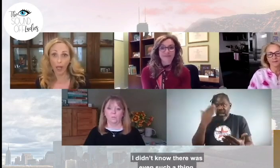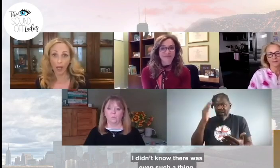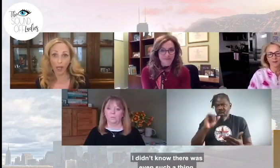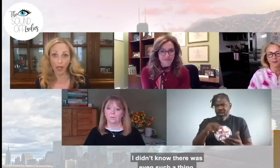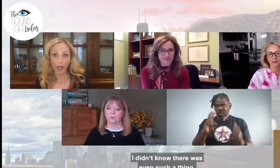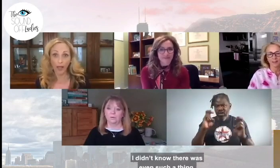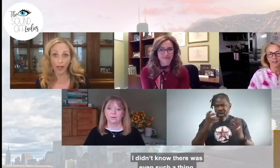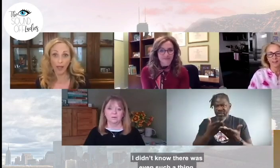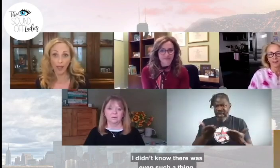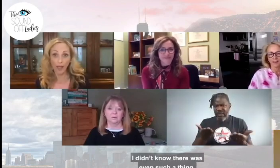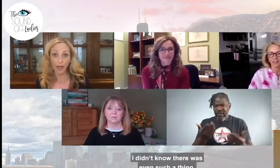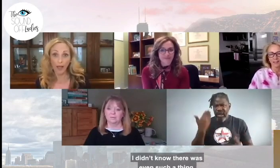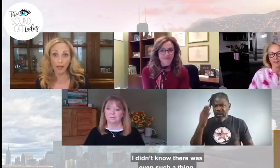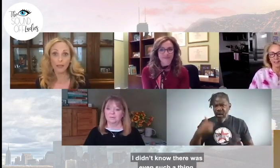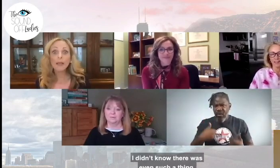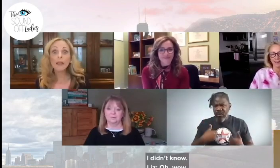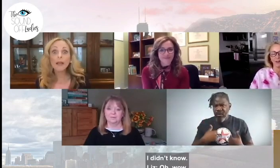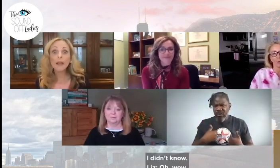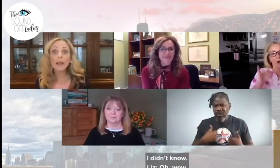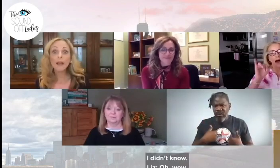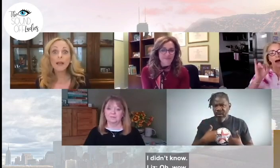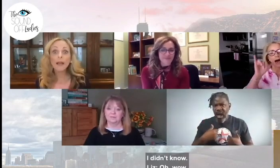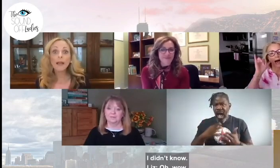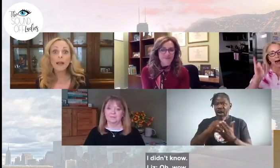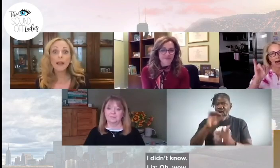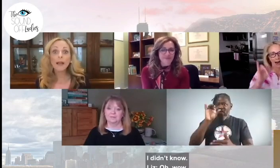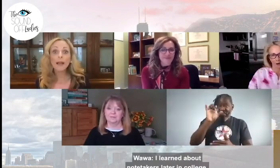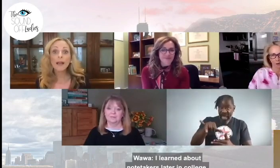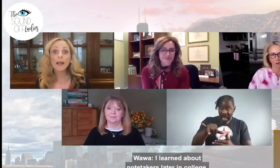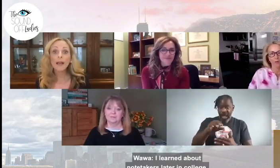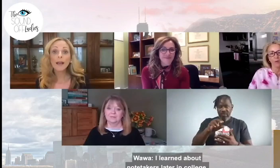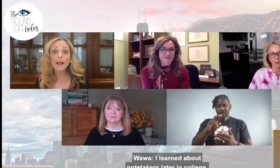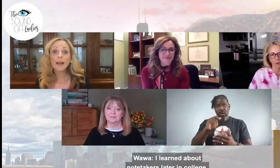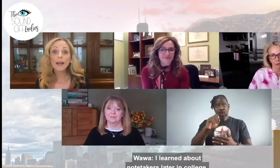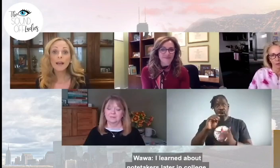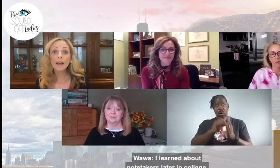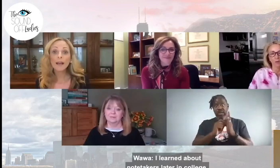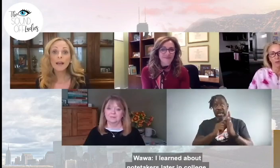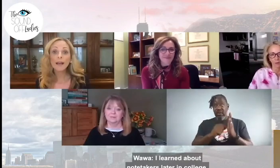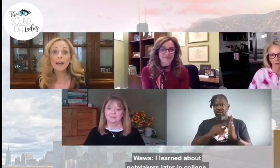didn't. Wawa, I had no idea there was such a thing as note taking.